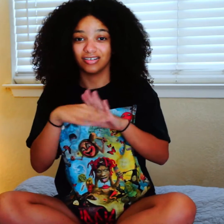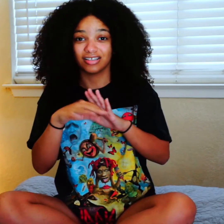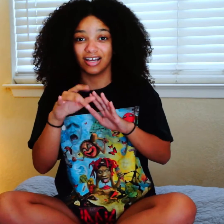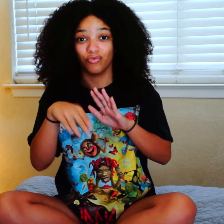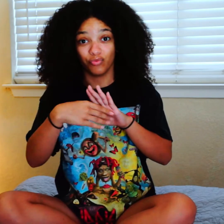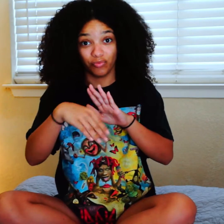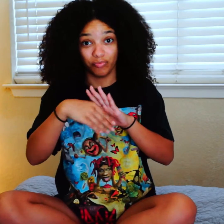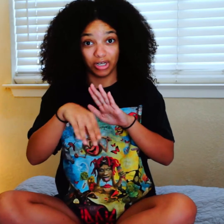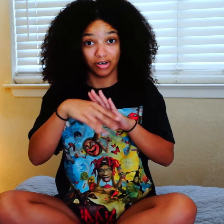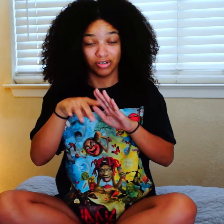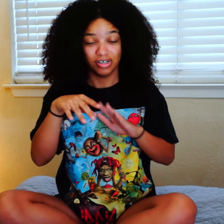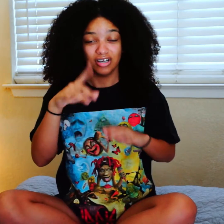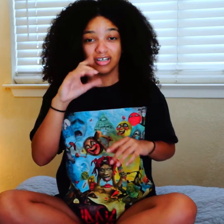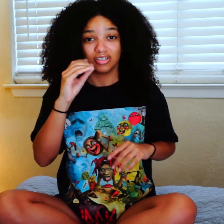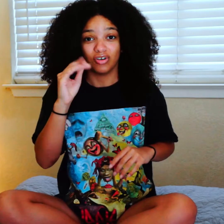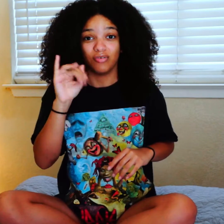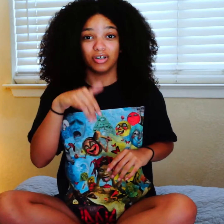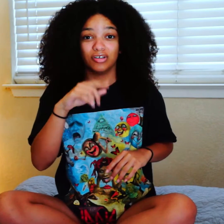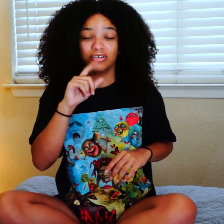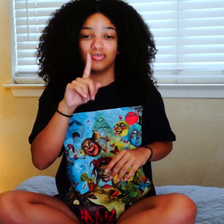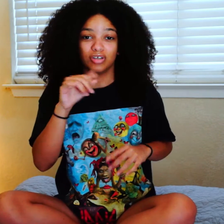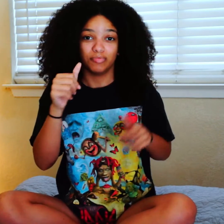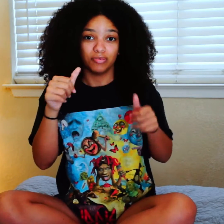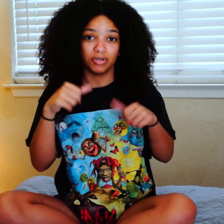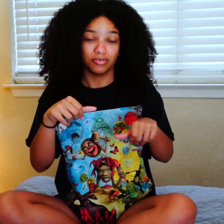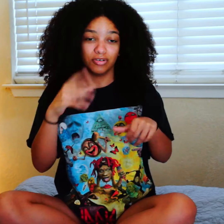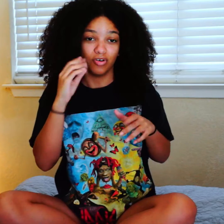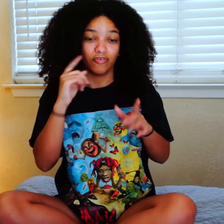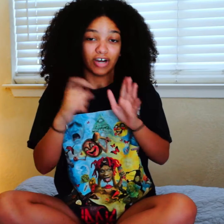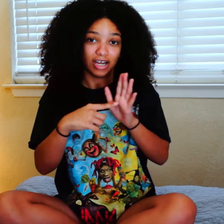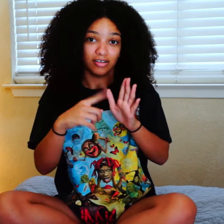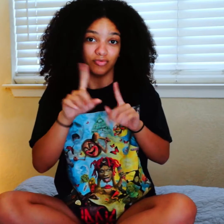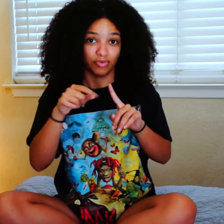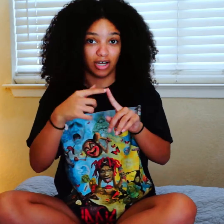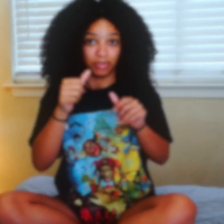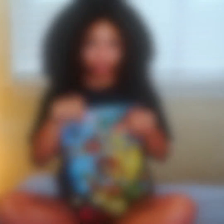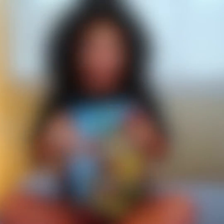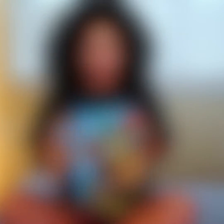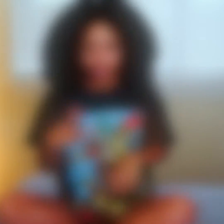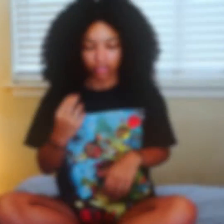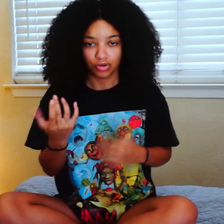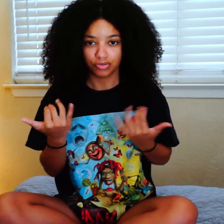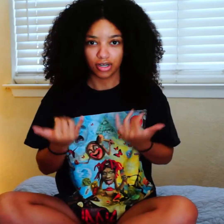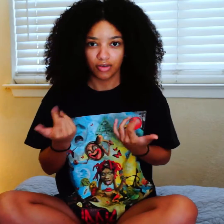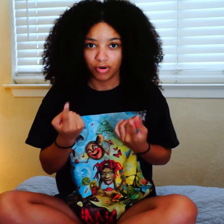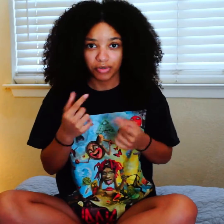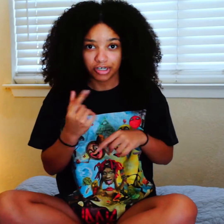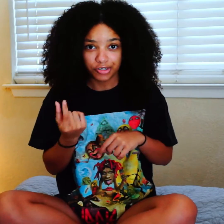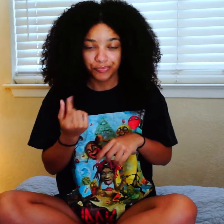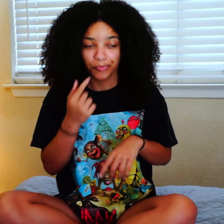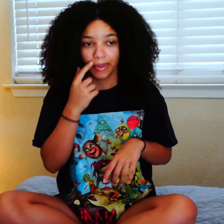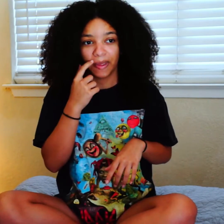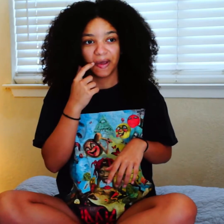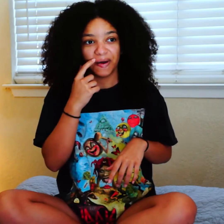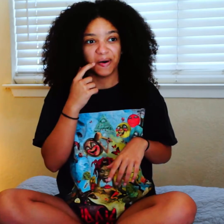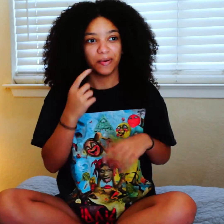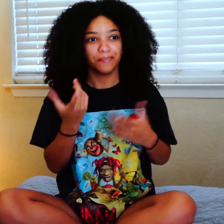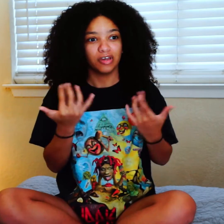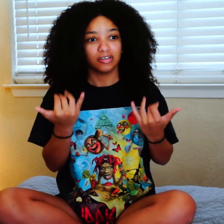that bell so that way you can be notified when I post. So today, what are we gonna do?